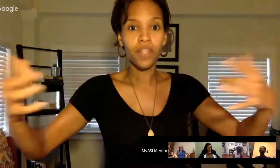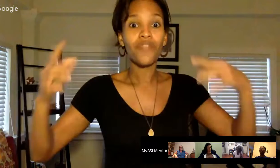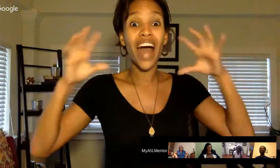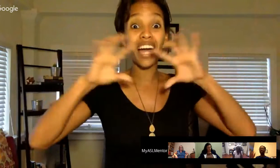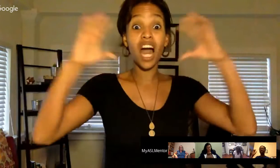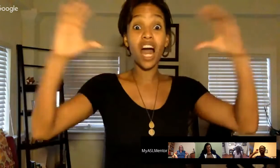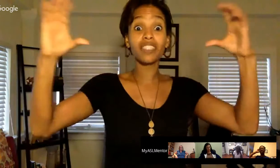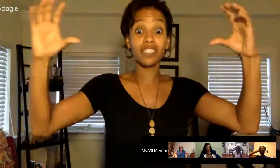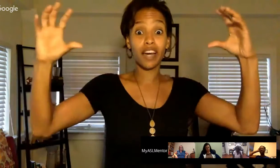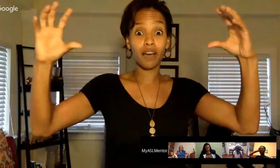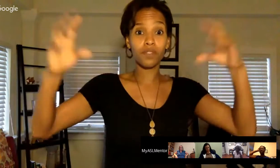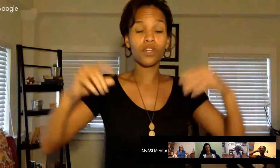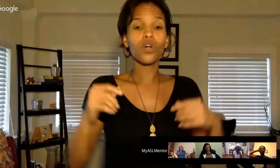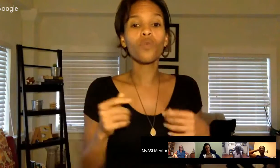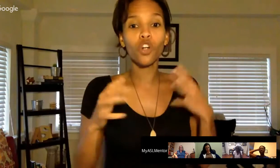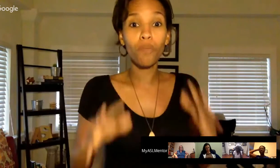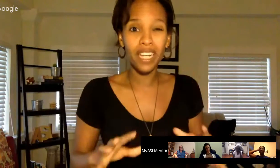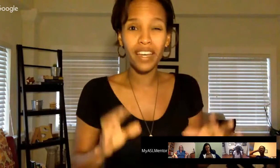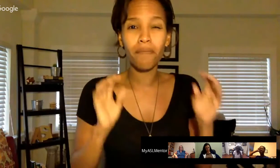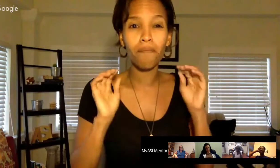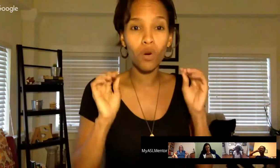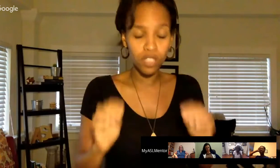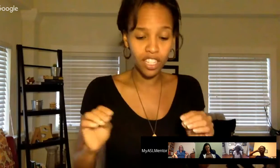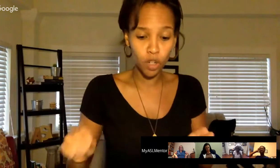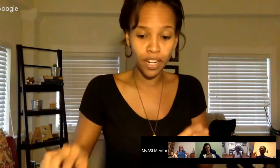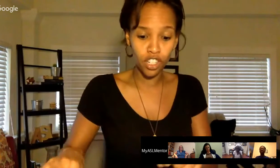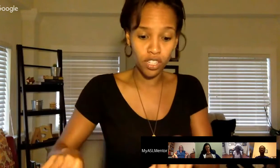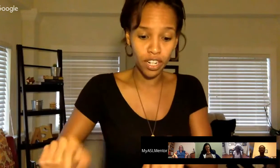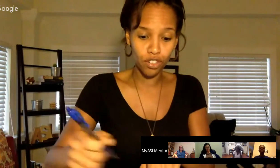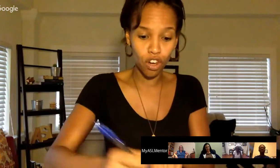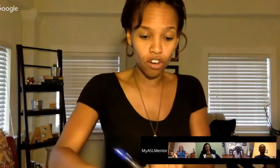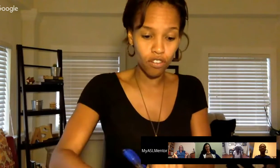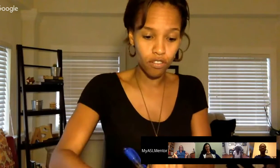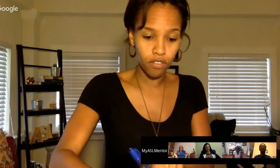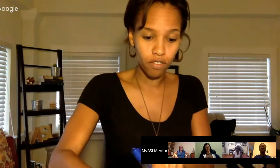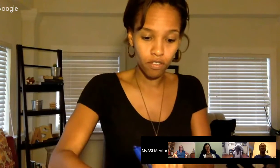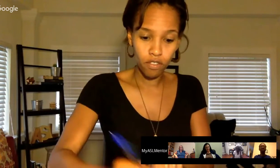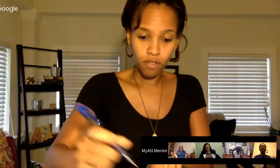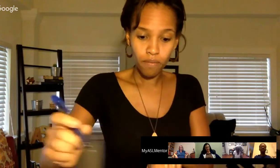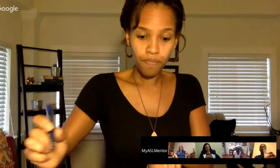campaign, that concept was omitted in most of the interpretations that I saw.